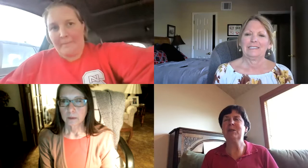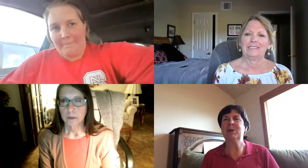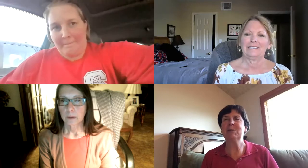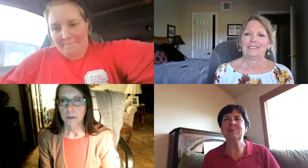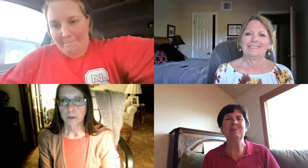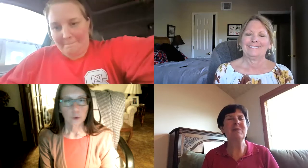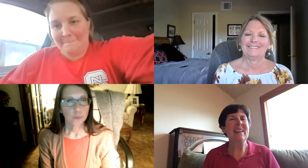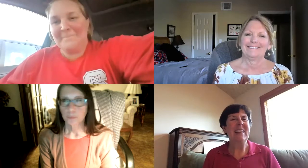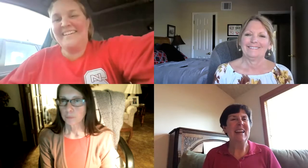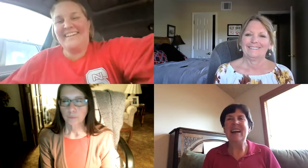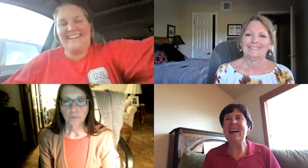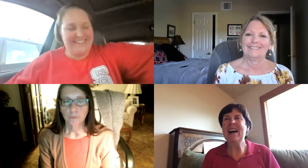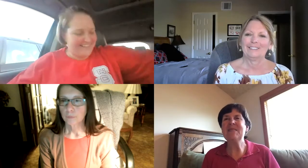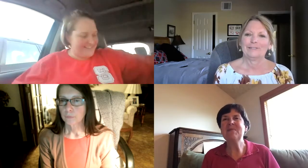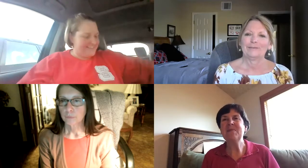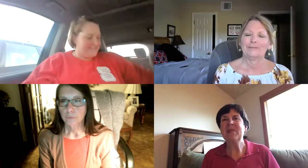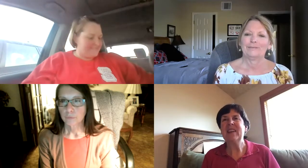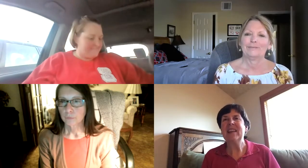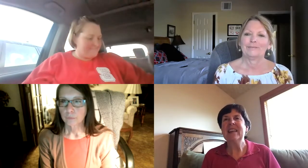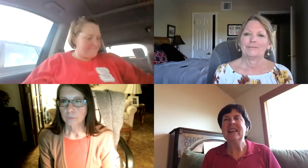job description.